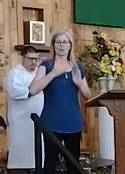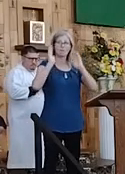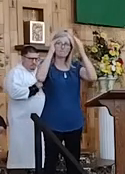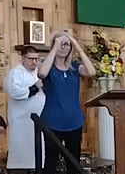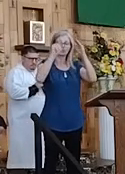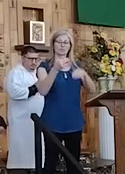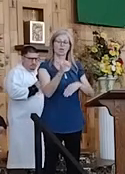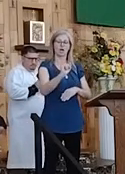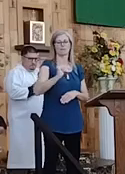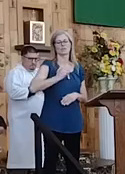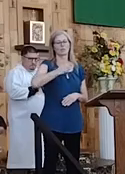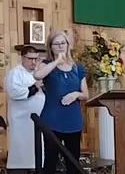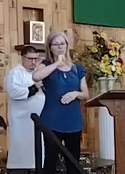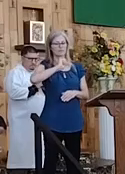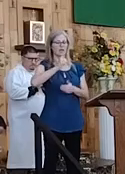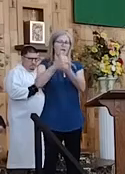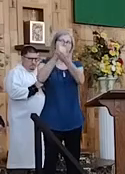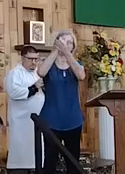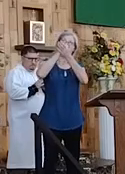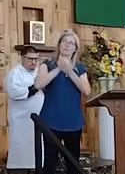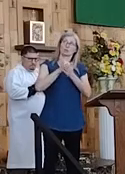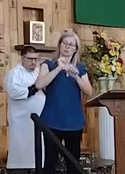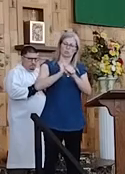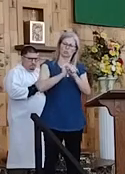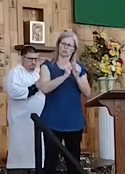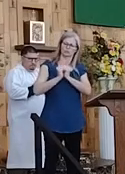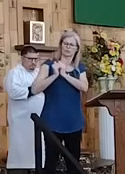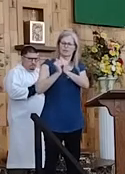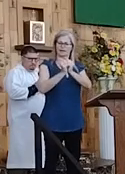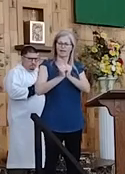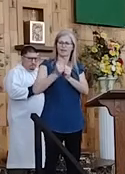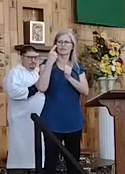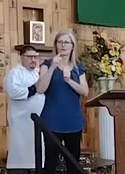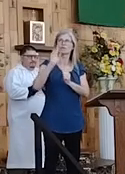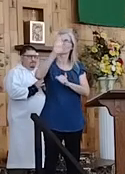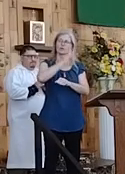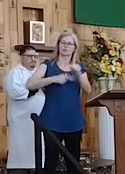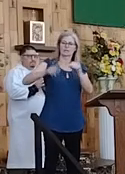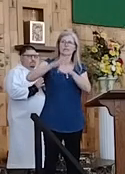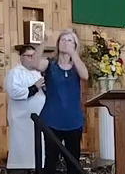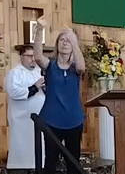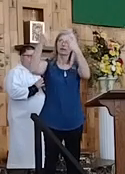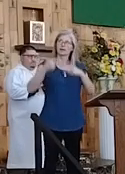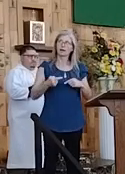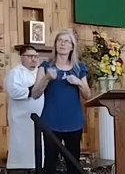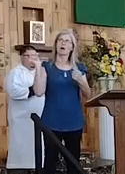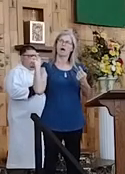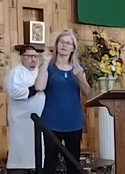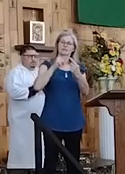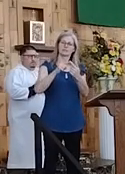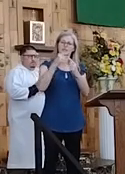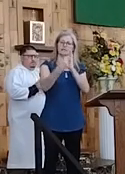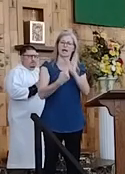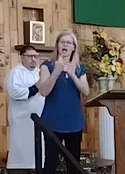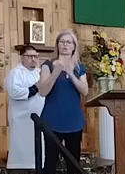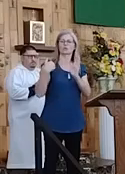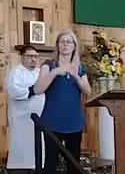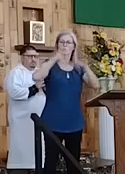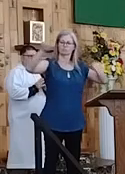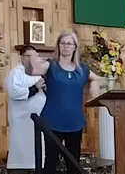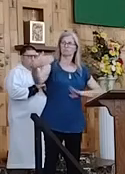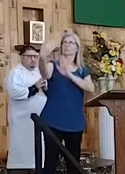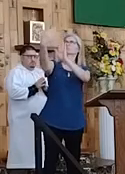our Bishop. Help us to work together for the coming of your kingdom until the hour when we stand